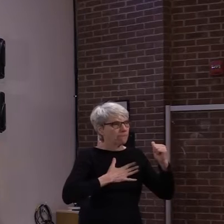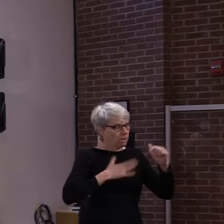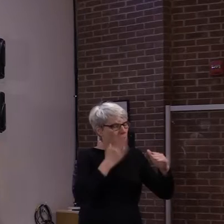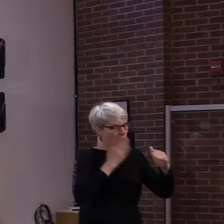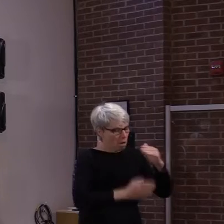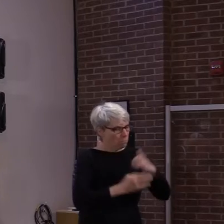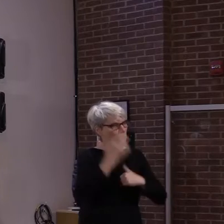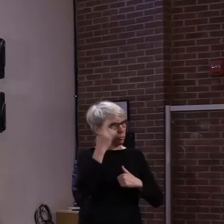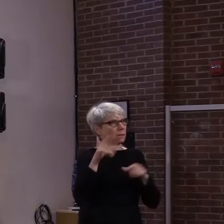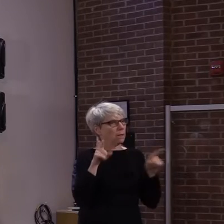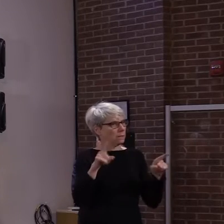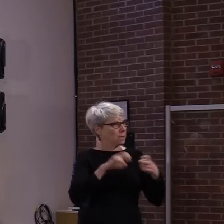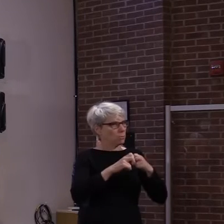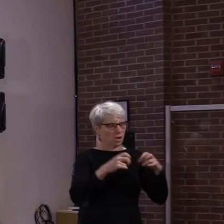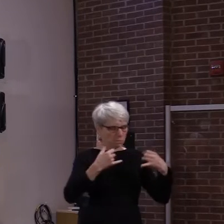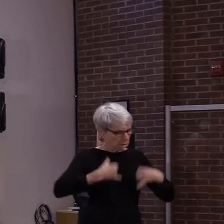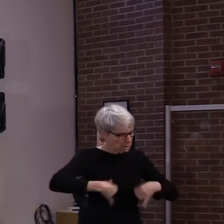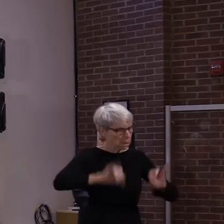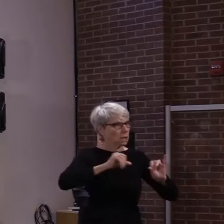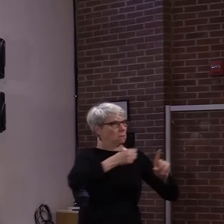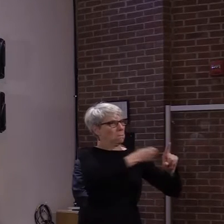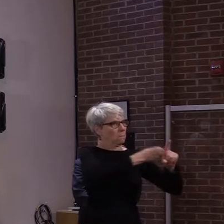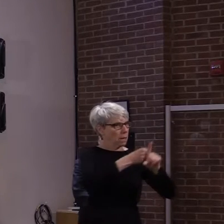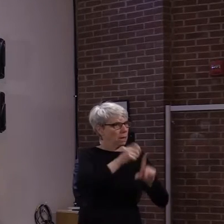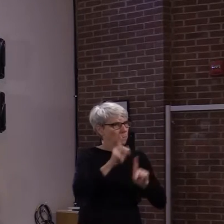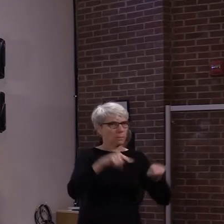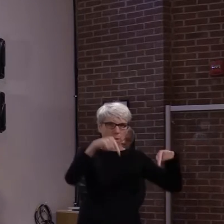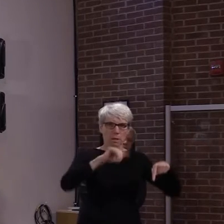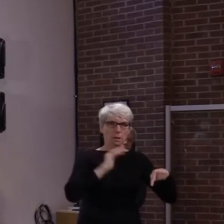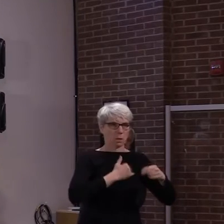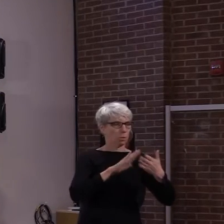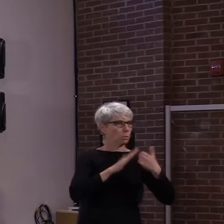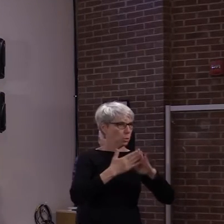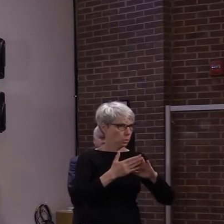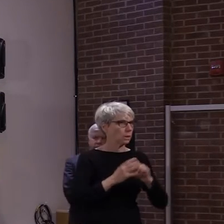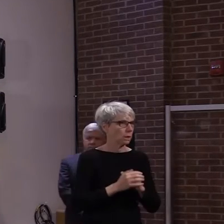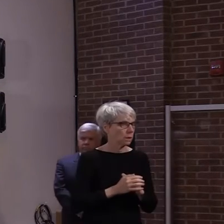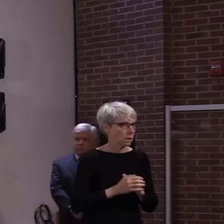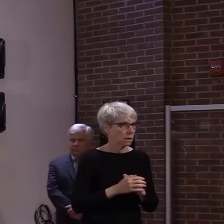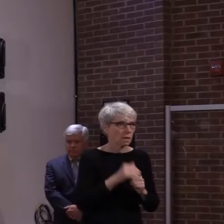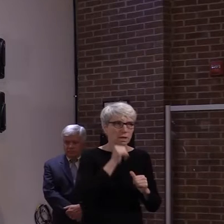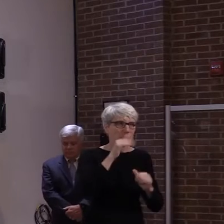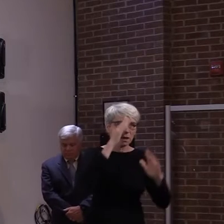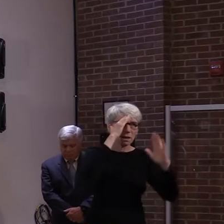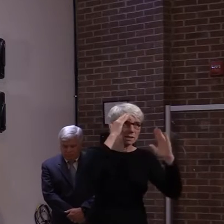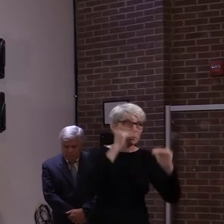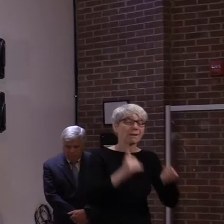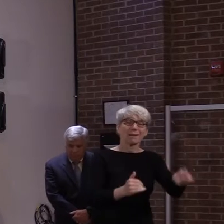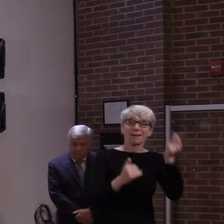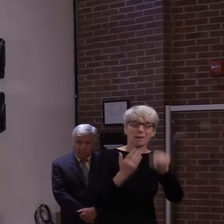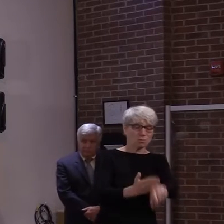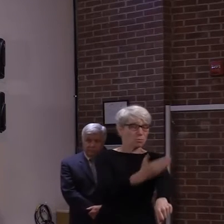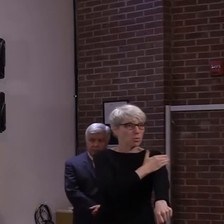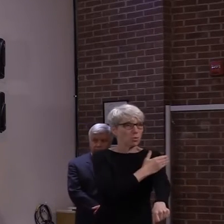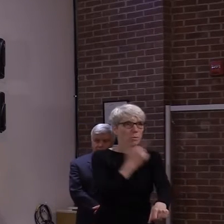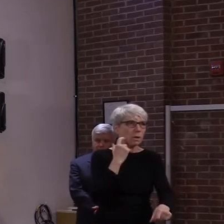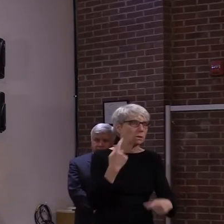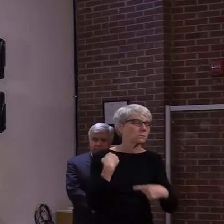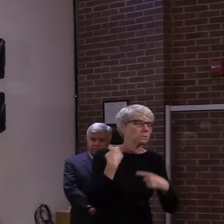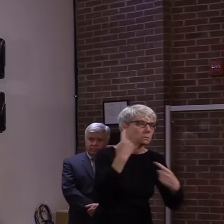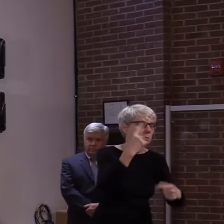factors to have changed in a period of several months when they've been going on for generations, though they're being